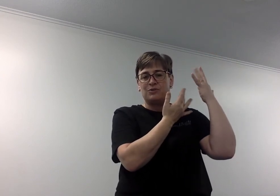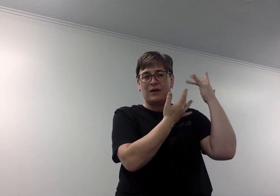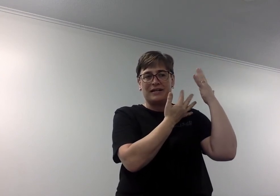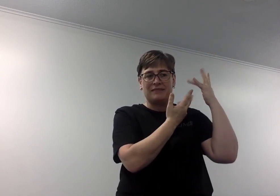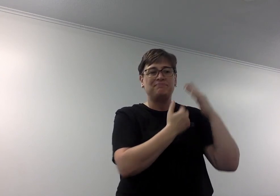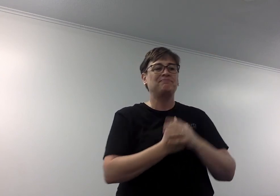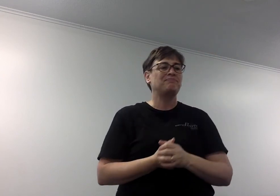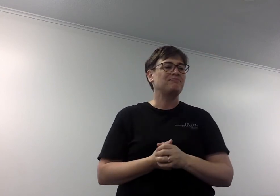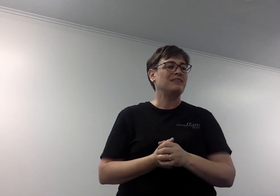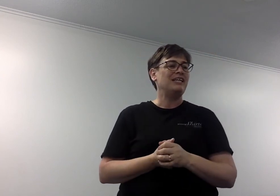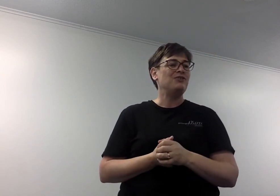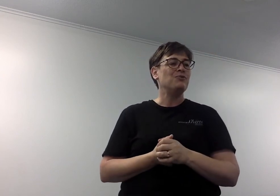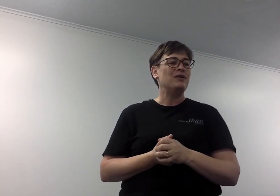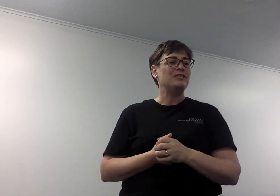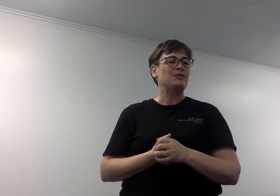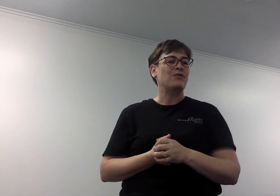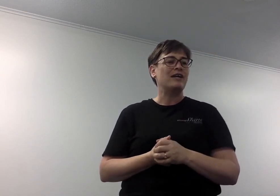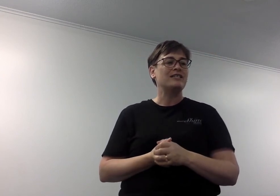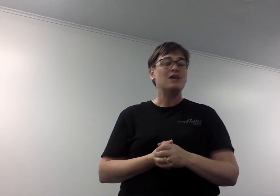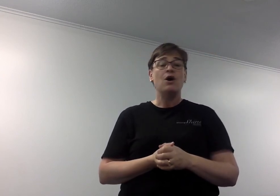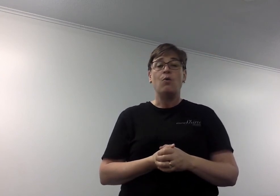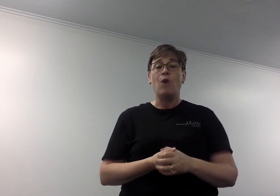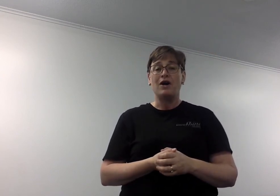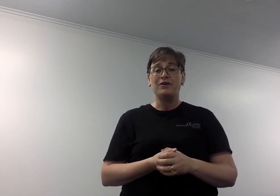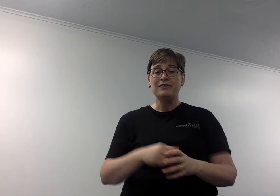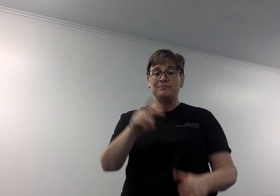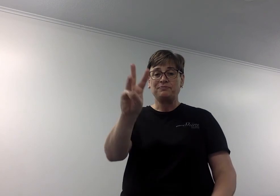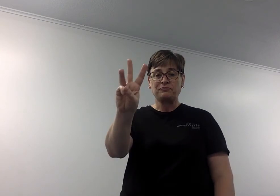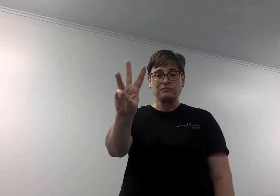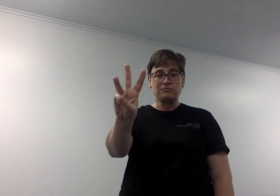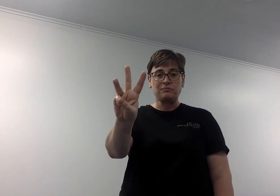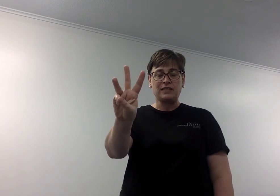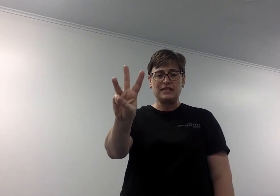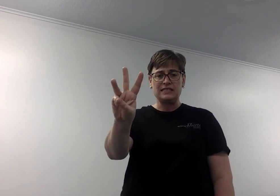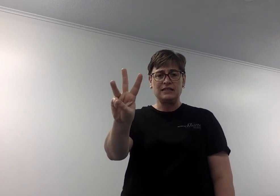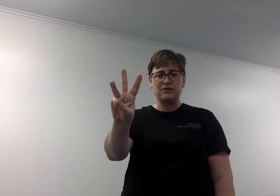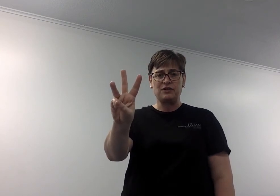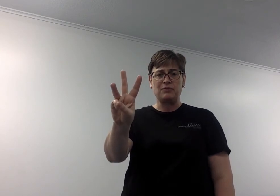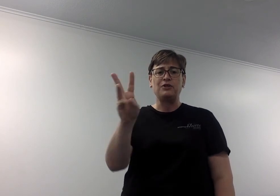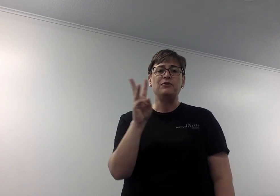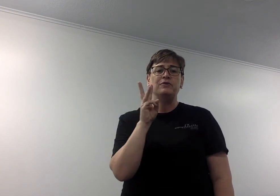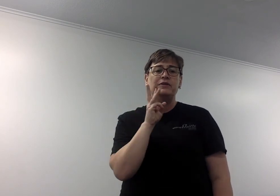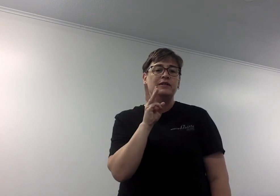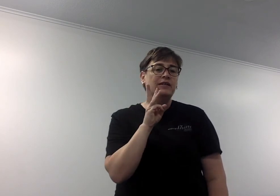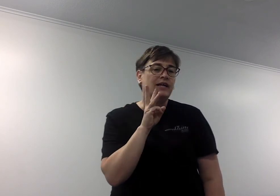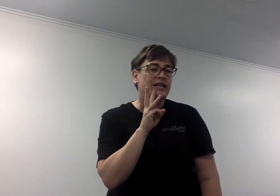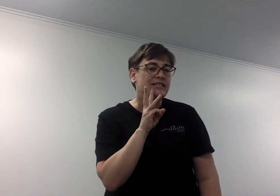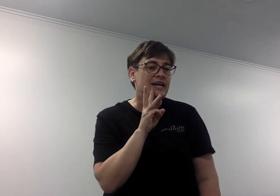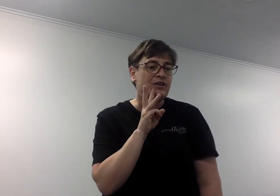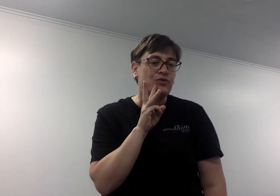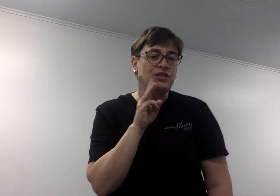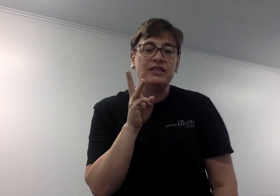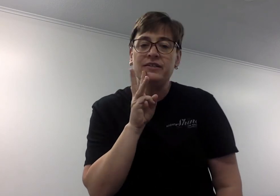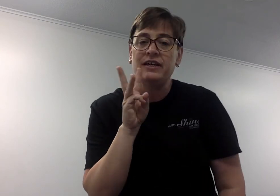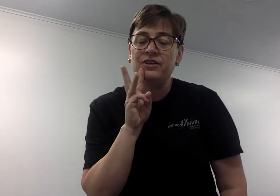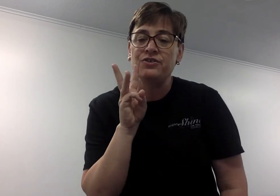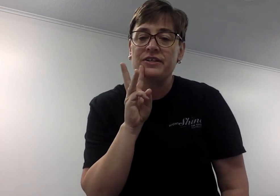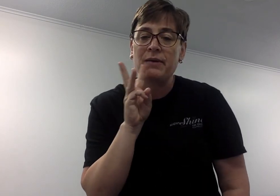waiting. Either one is correct. Water is the letter W, and it's at your chin, and you just tap your